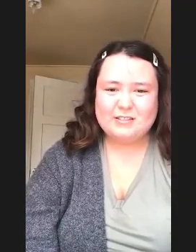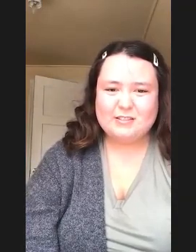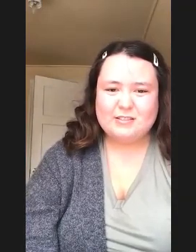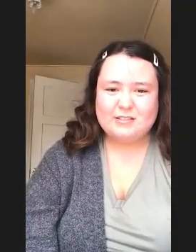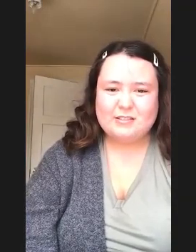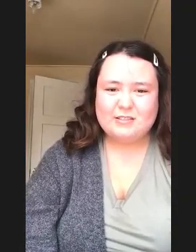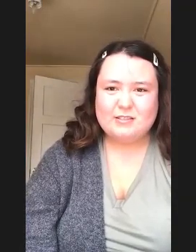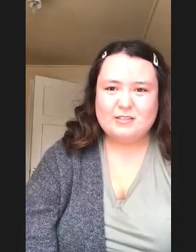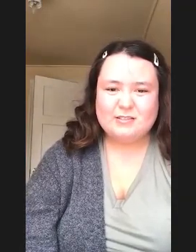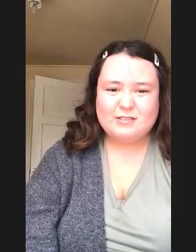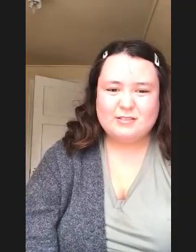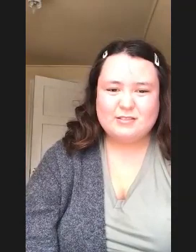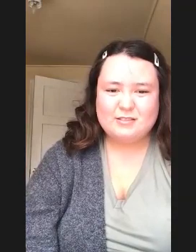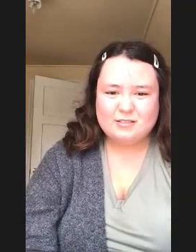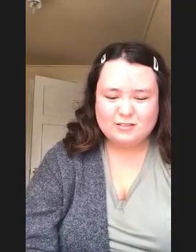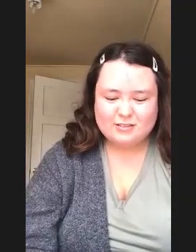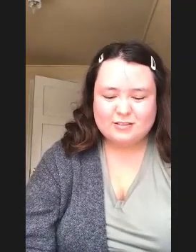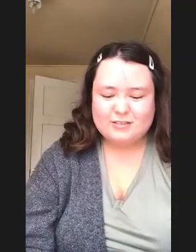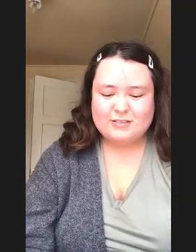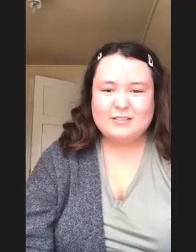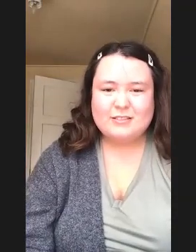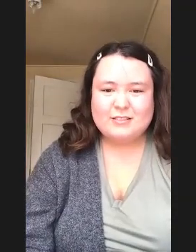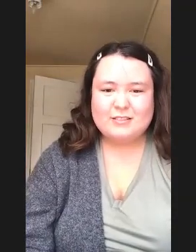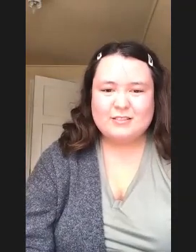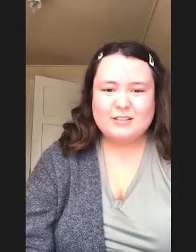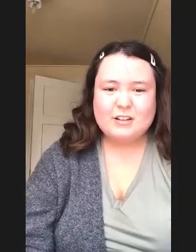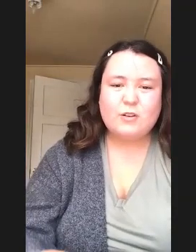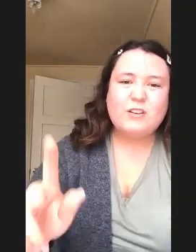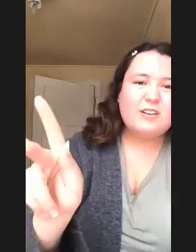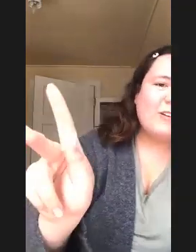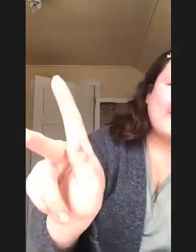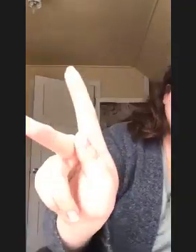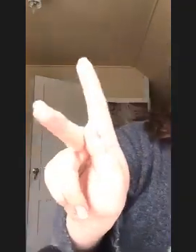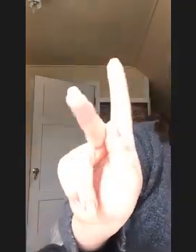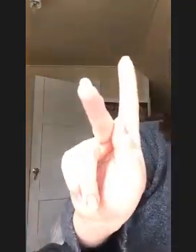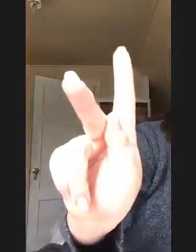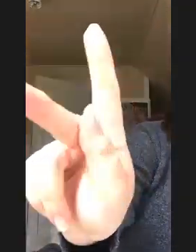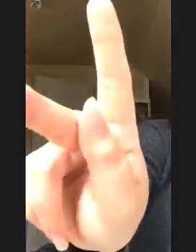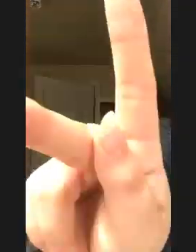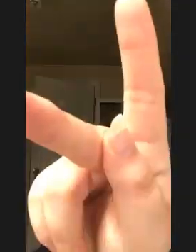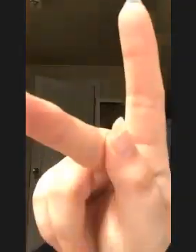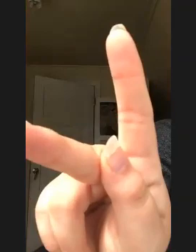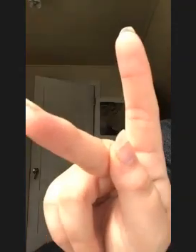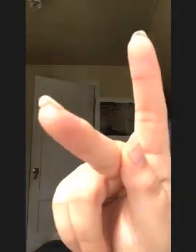Sheena, do you want to spell your name? Then K. Okay. Okay. My Kind name. of.